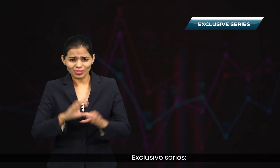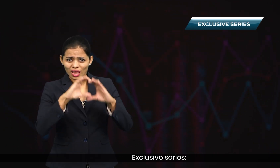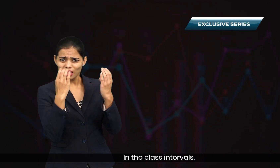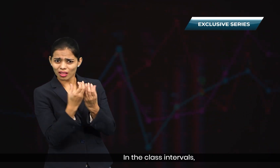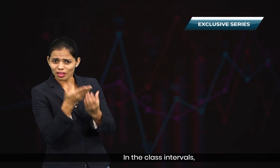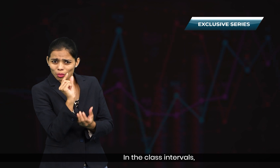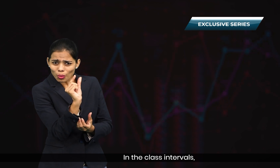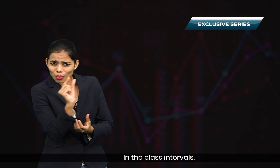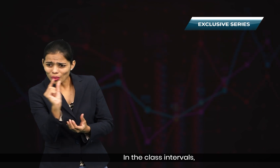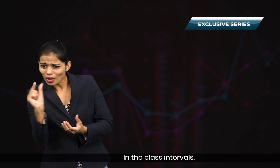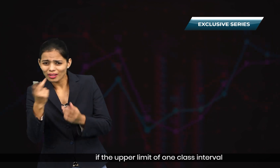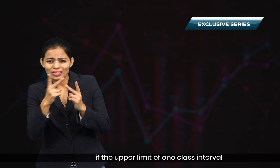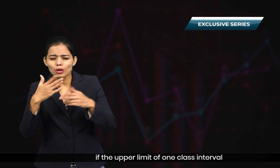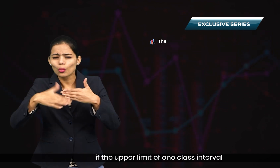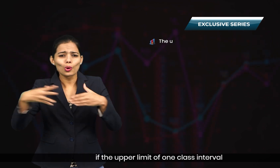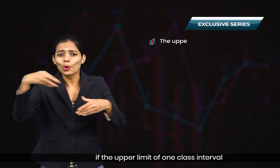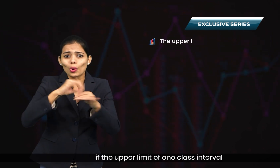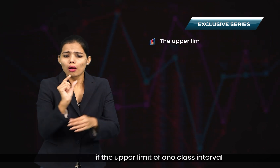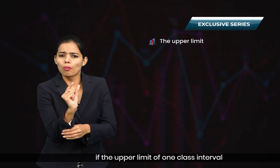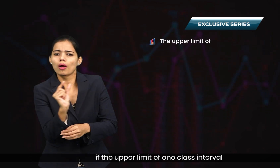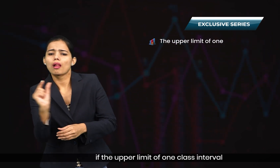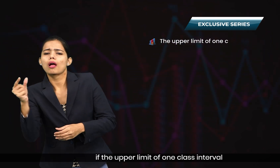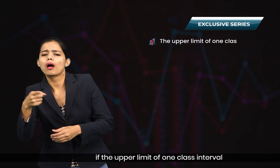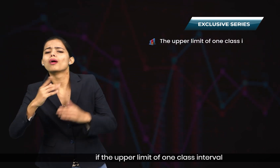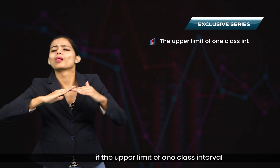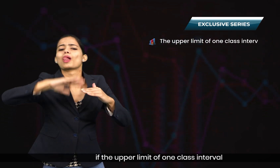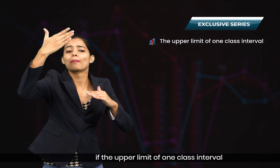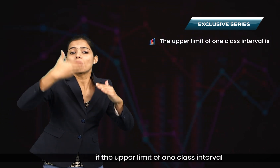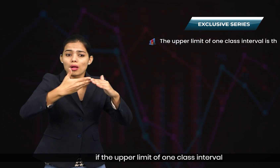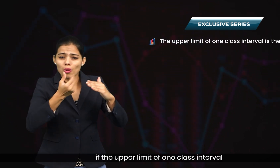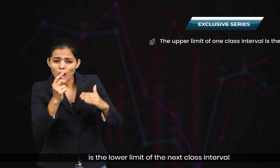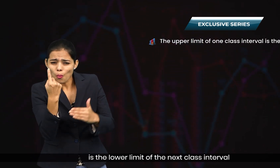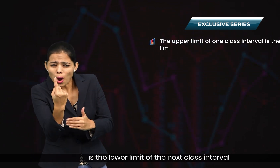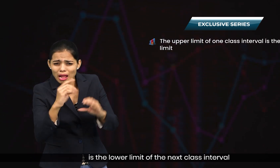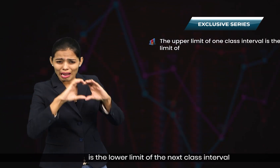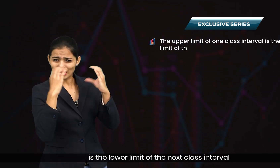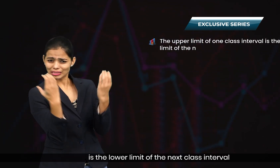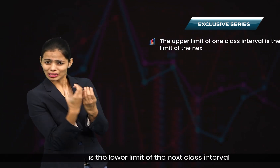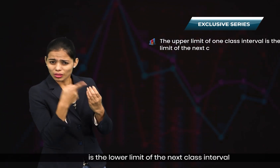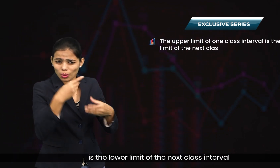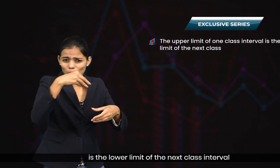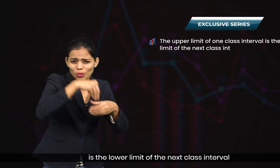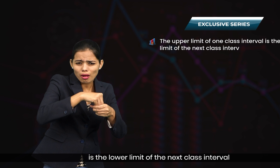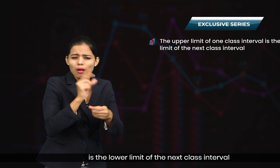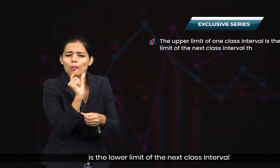In the class intervals, if the upper limit of one class interval is the lower limit of the next class